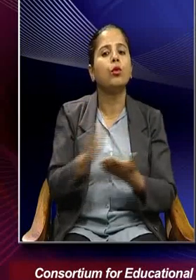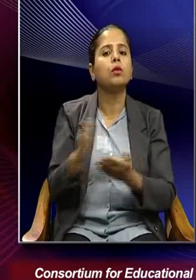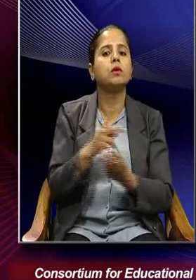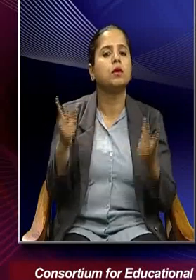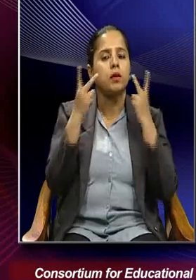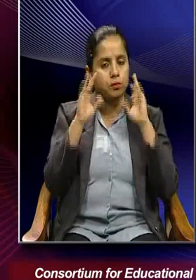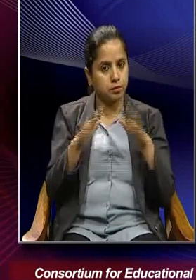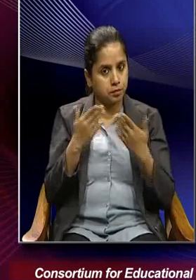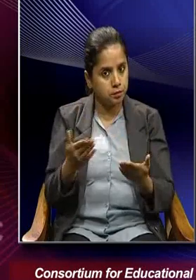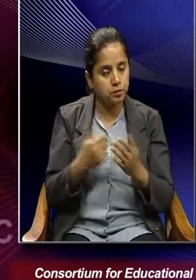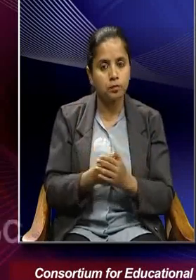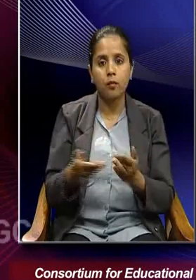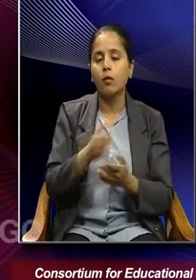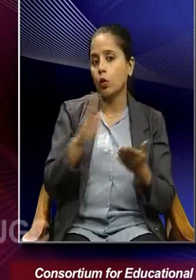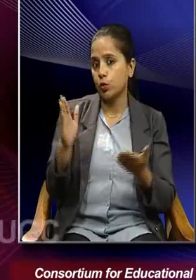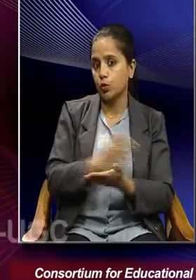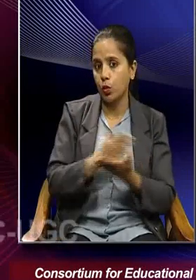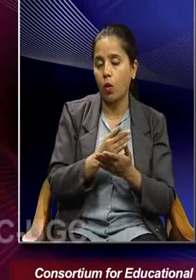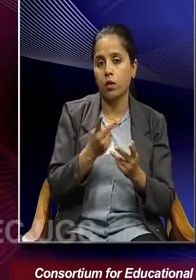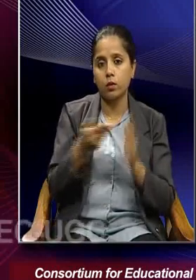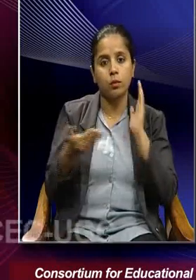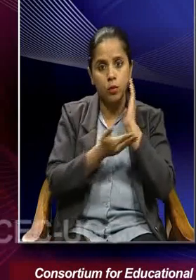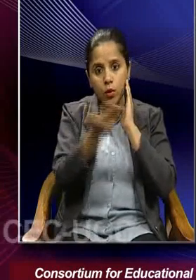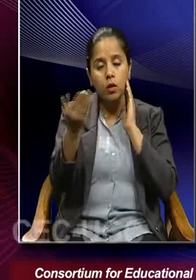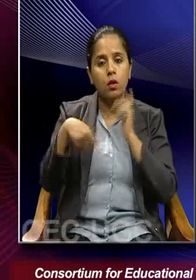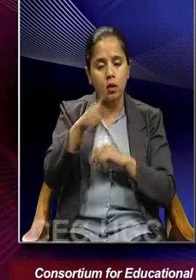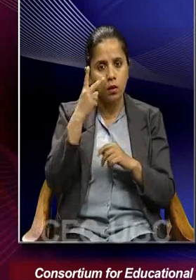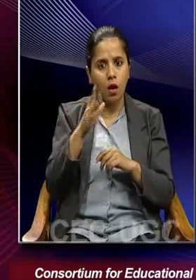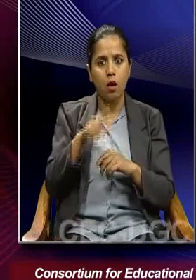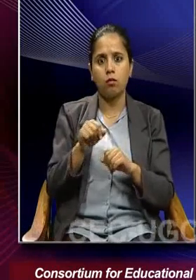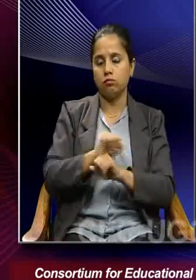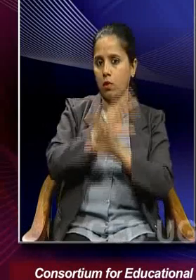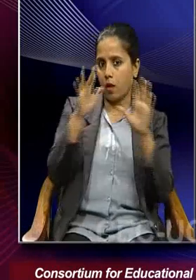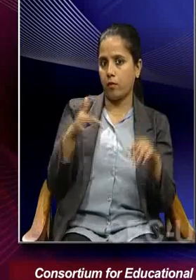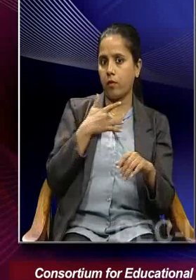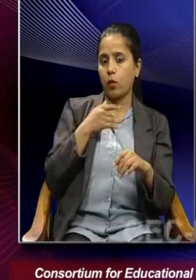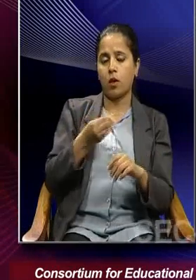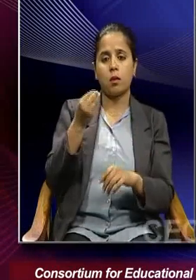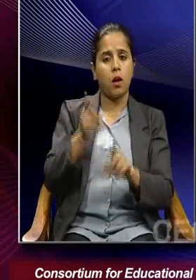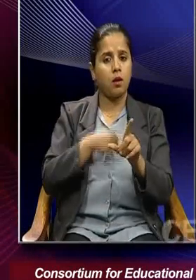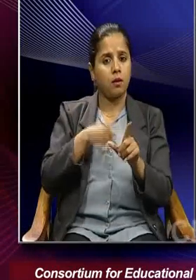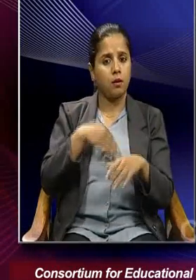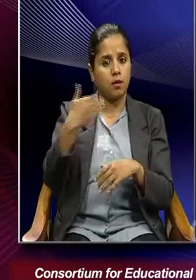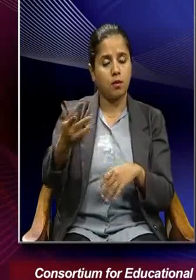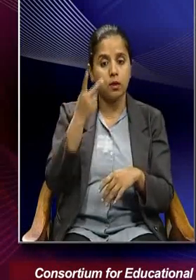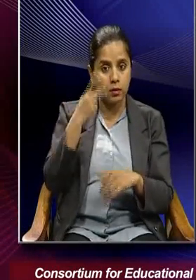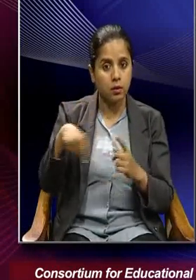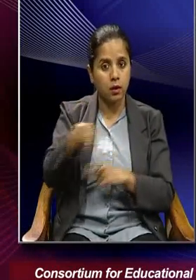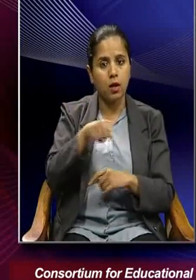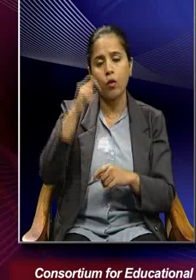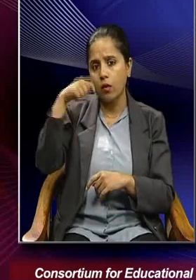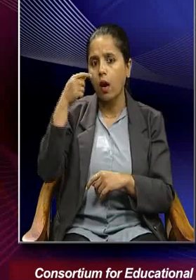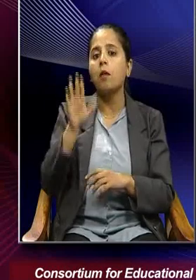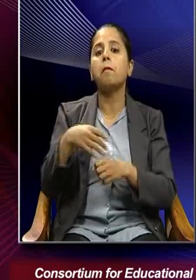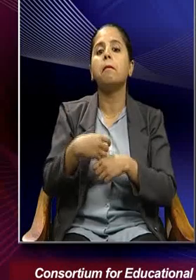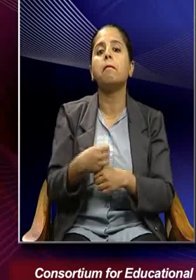that the songs etc. they are liked even after years when this particular film was